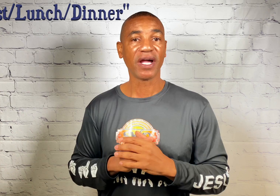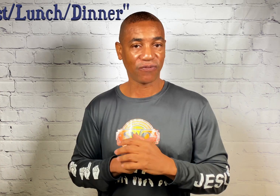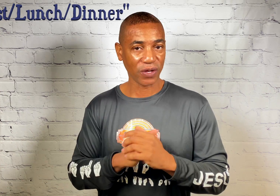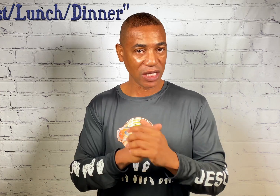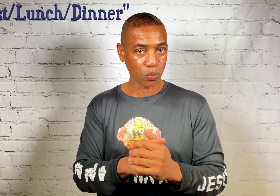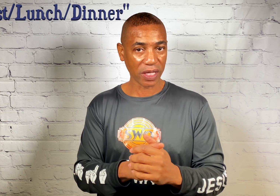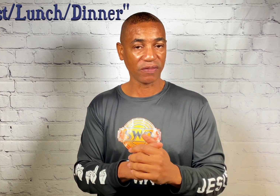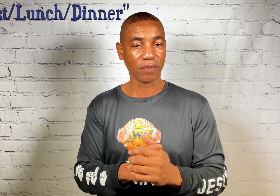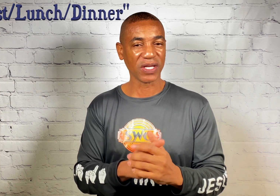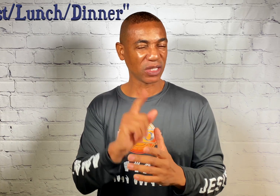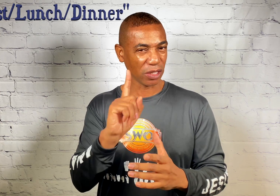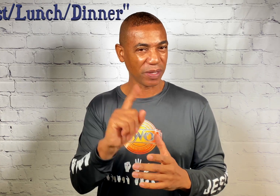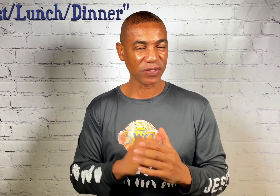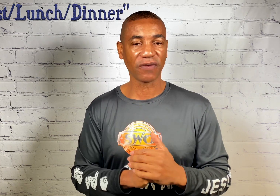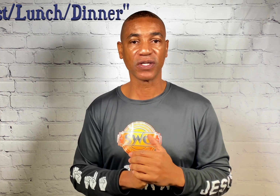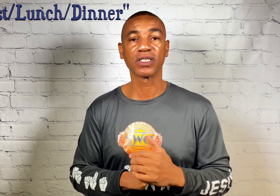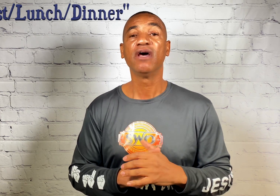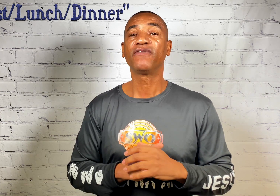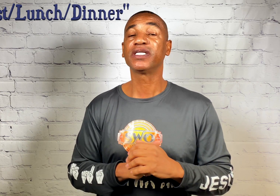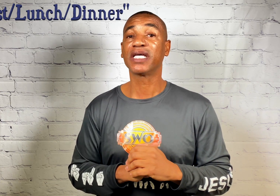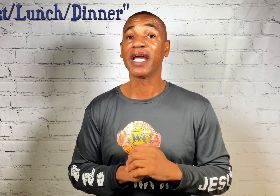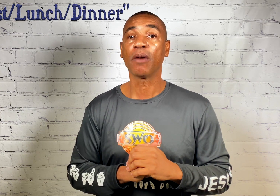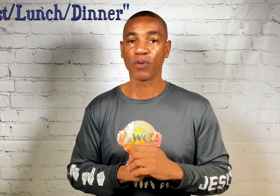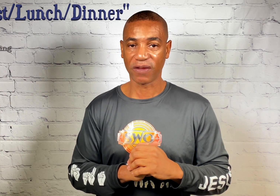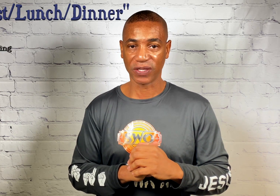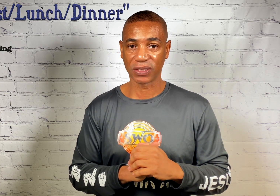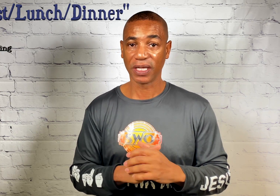for each one of them, there's a little bit of a difference. For the sign breakfast,